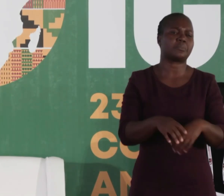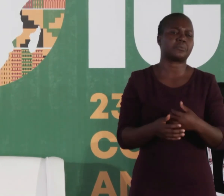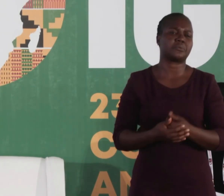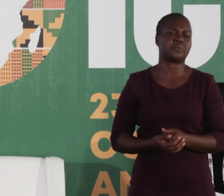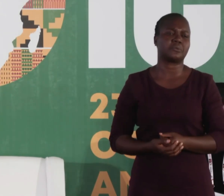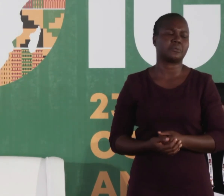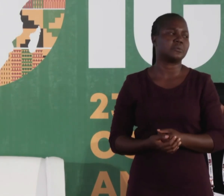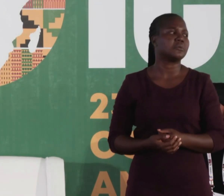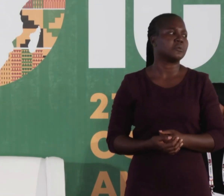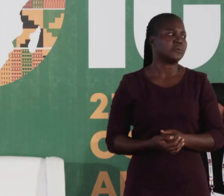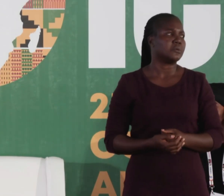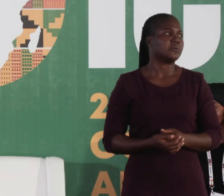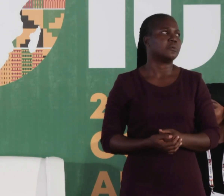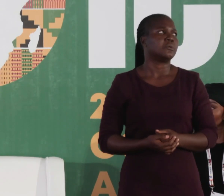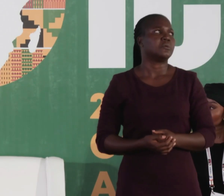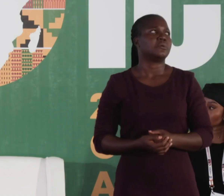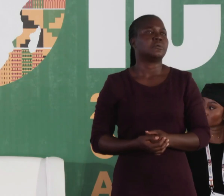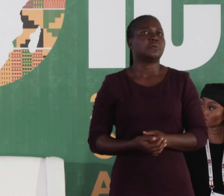Last slide.